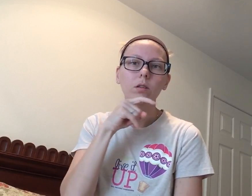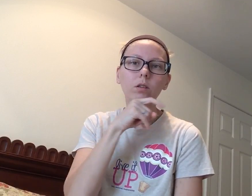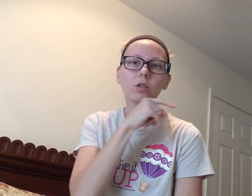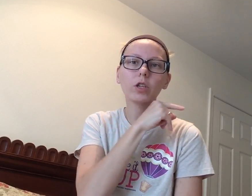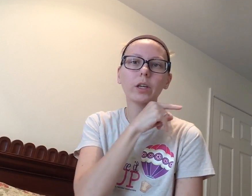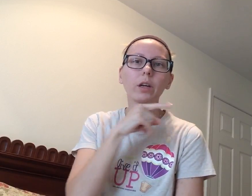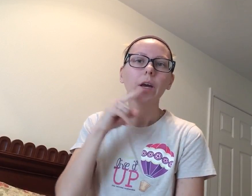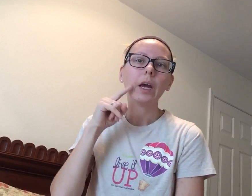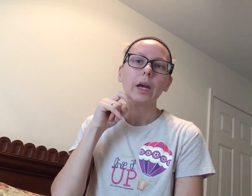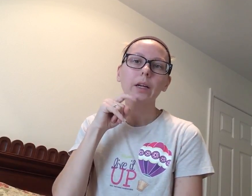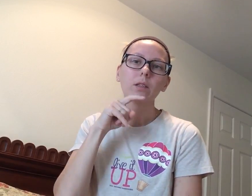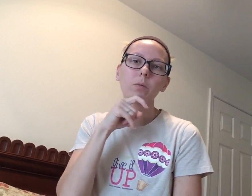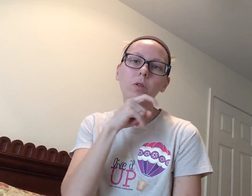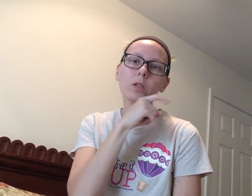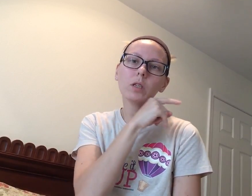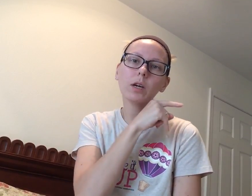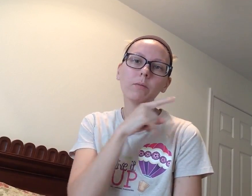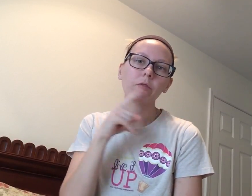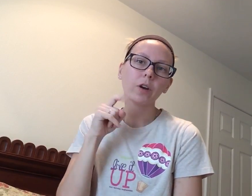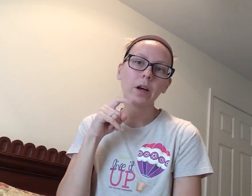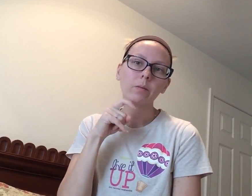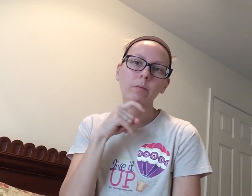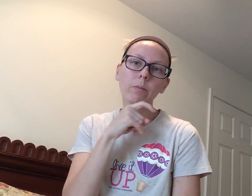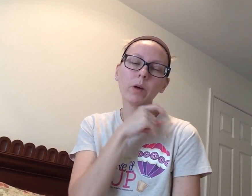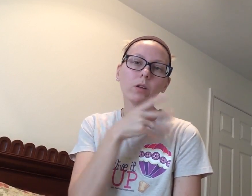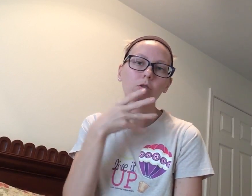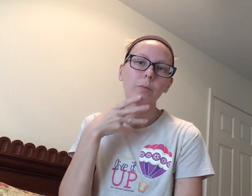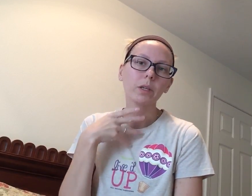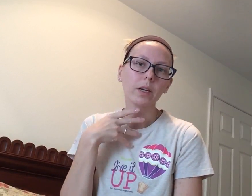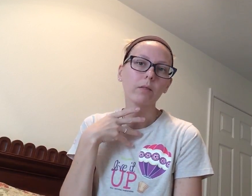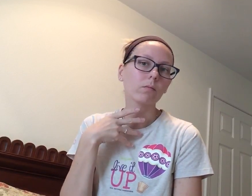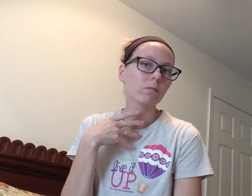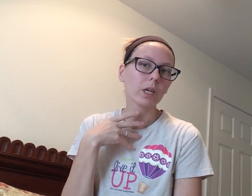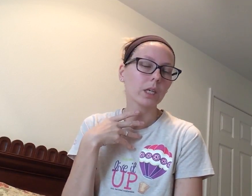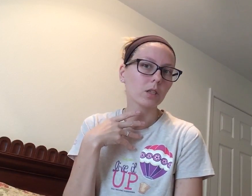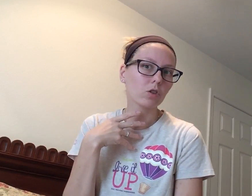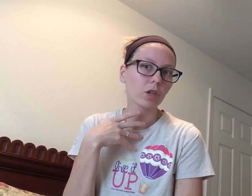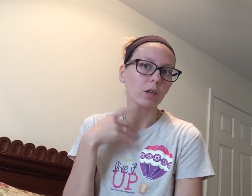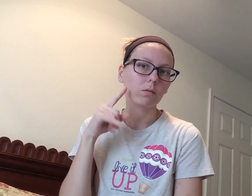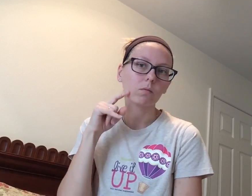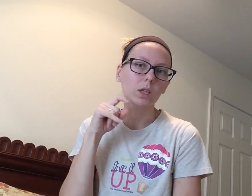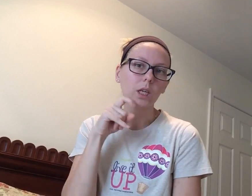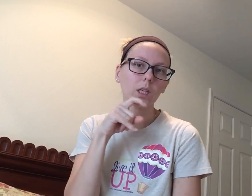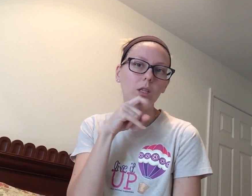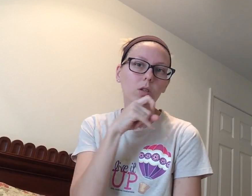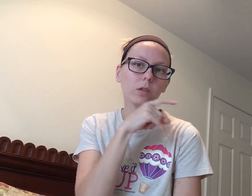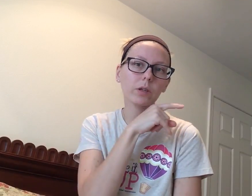your chin. And it's supposed to come from milk dripping down a kid's chin when they eat their cereal.